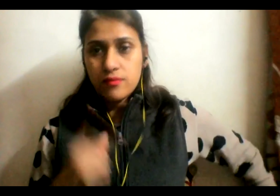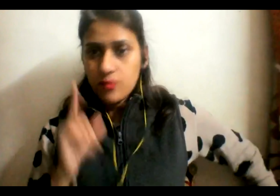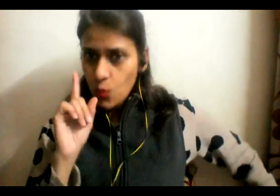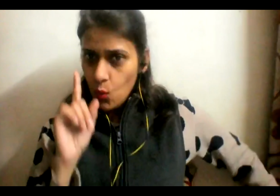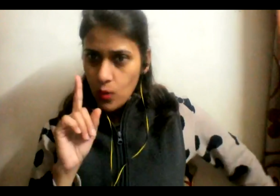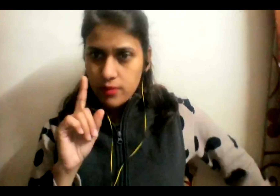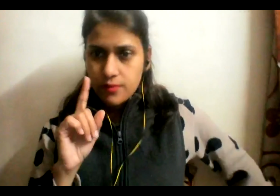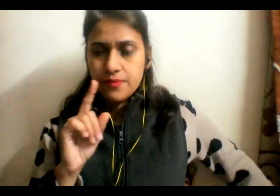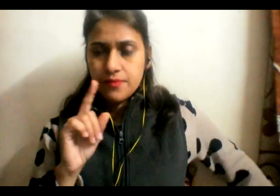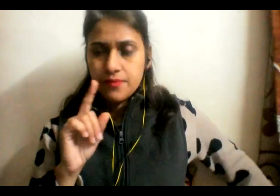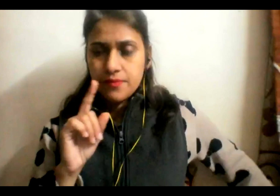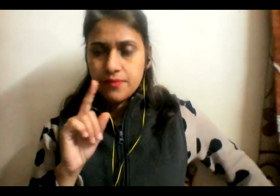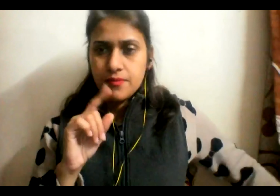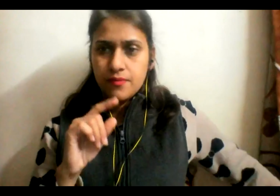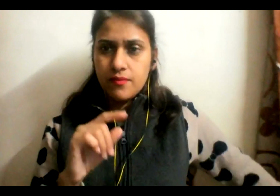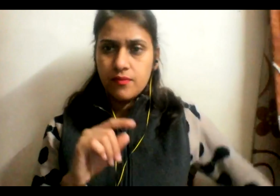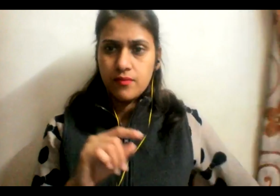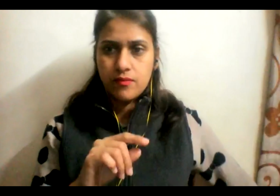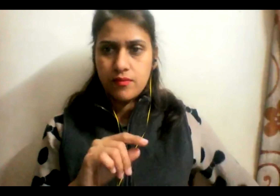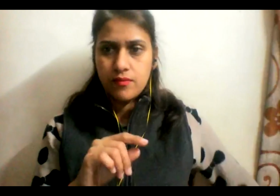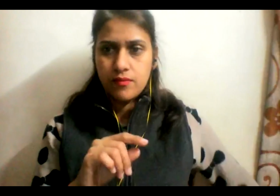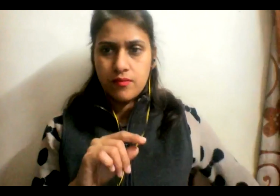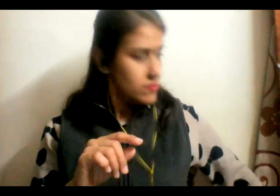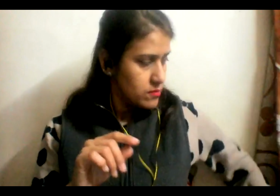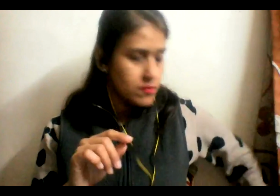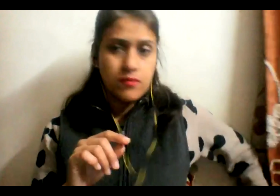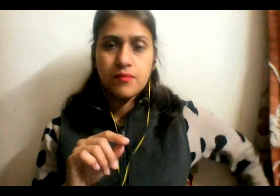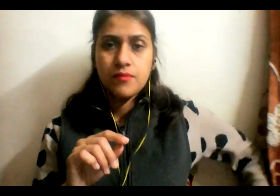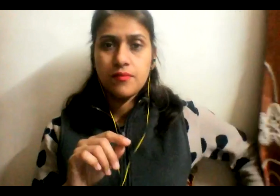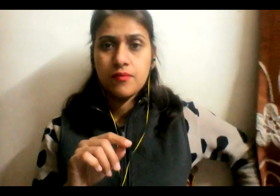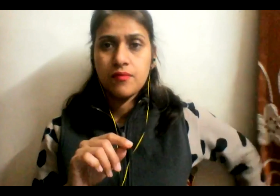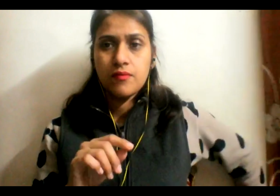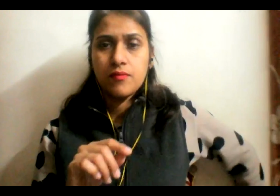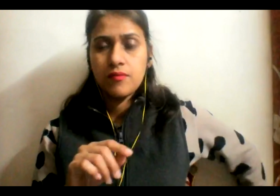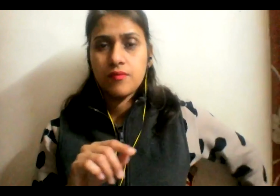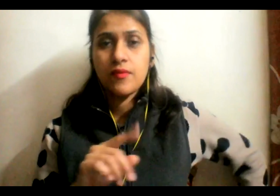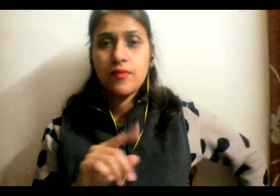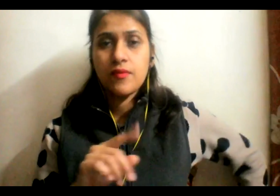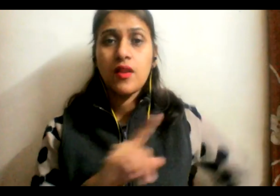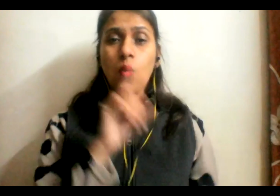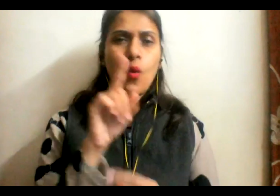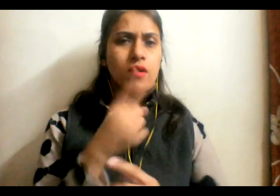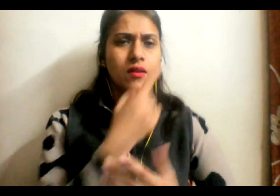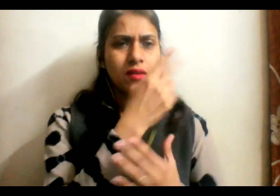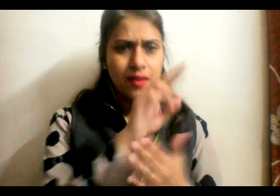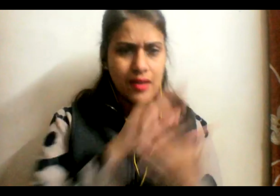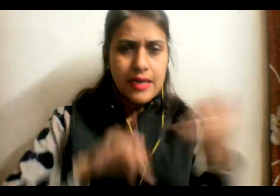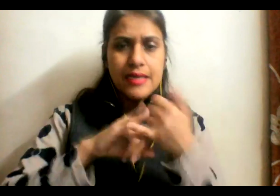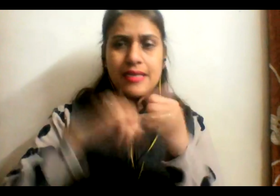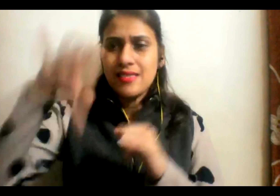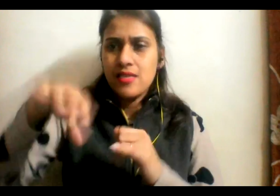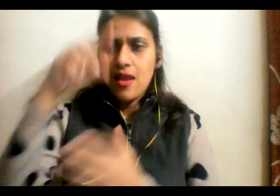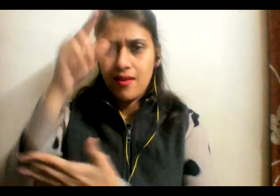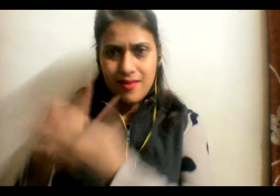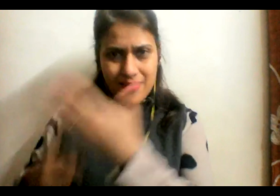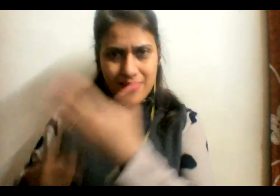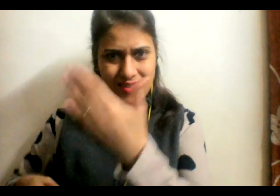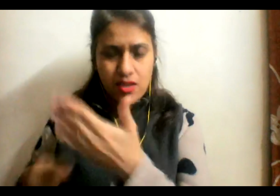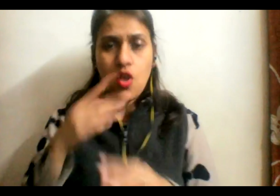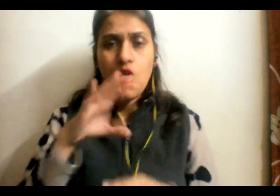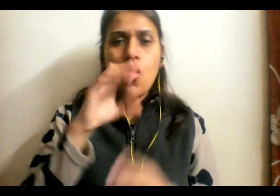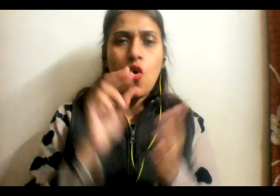central list, which you call it union list, and then there is one concurrent list, and then there is one state list. The state